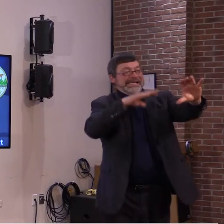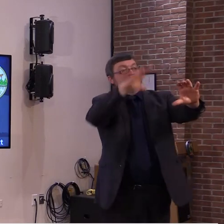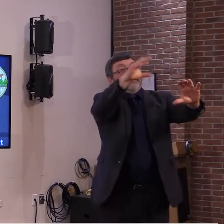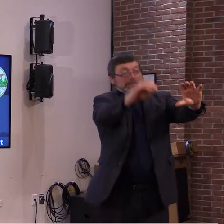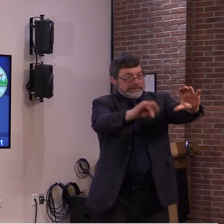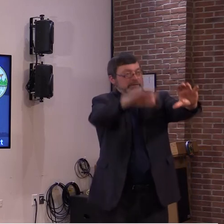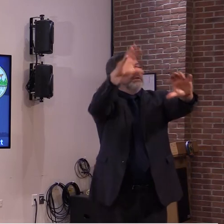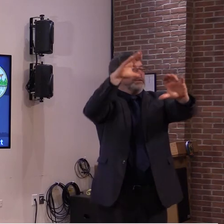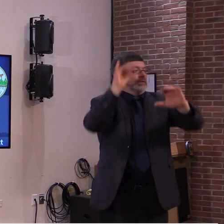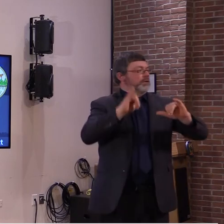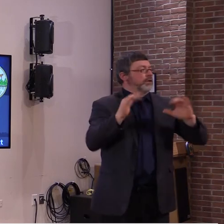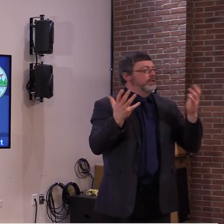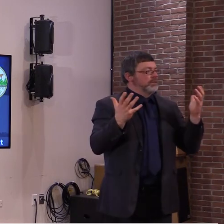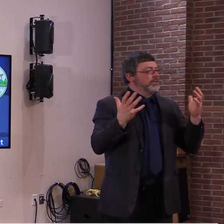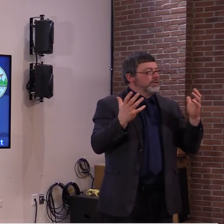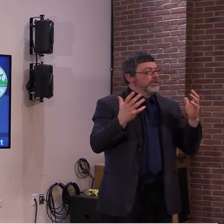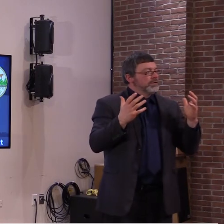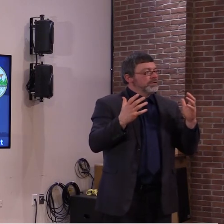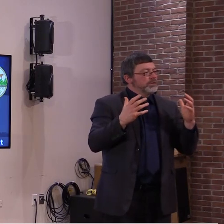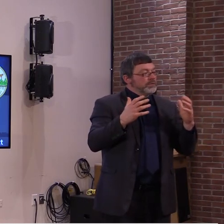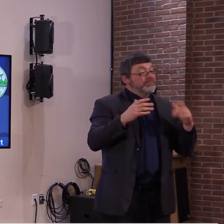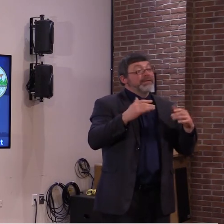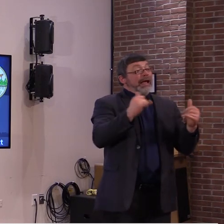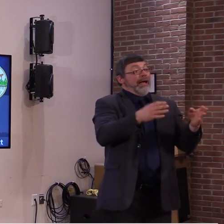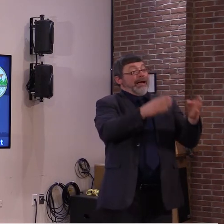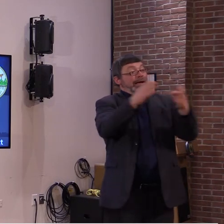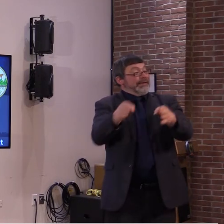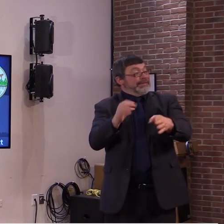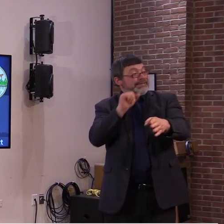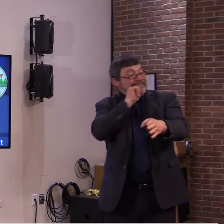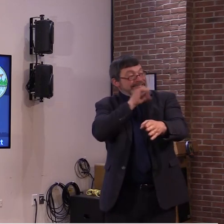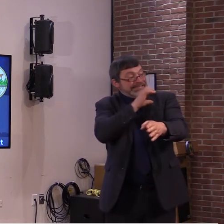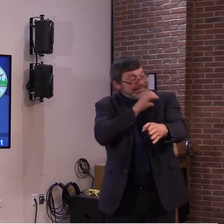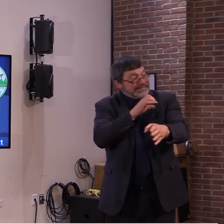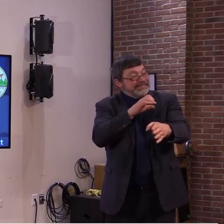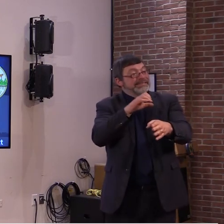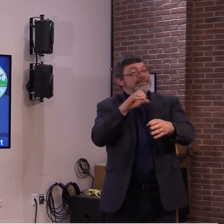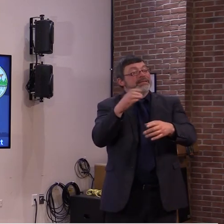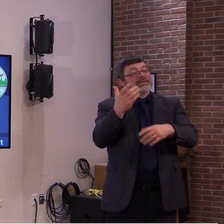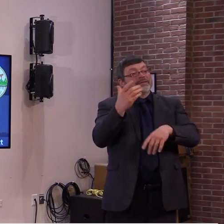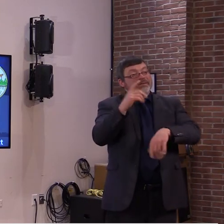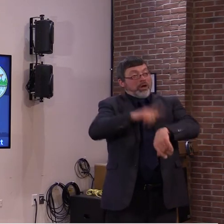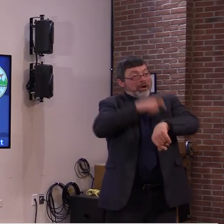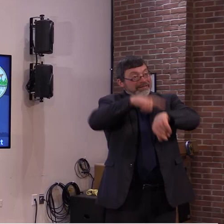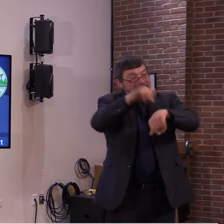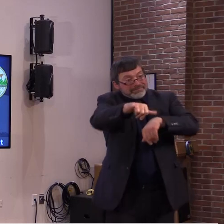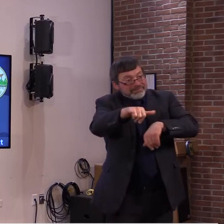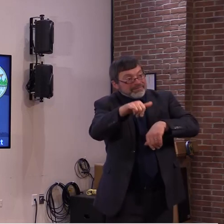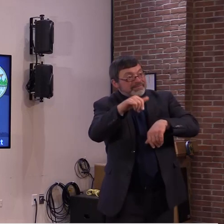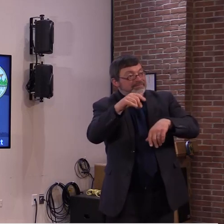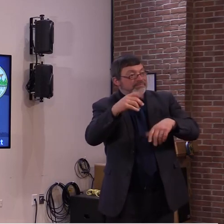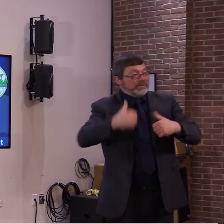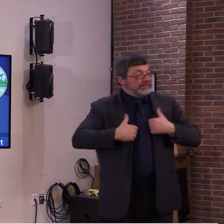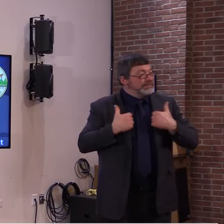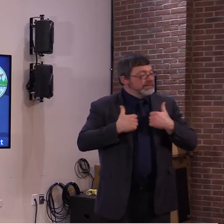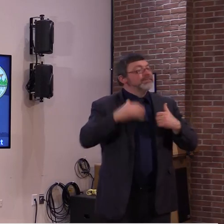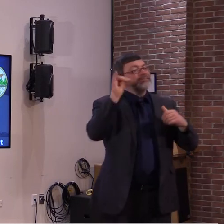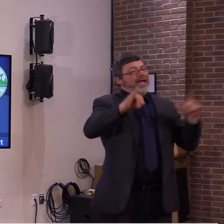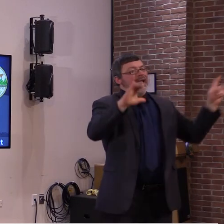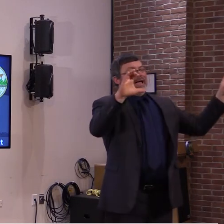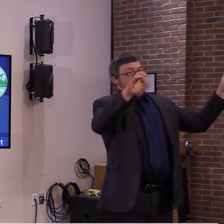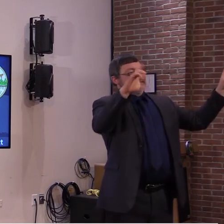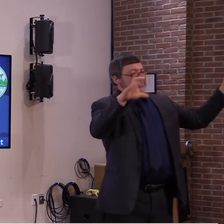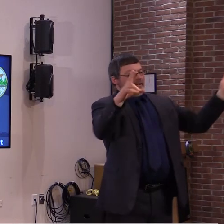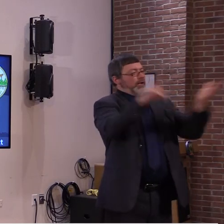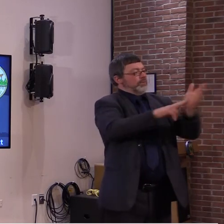with CDC, there is a natural lag time in their reporting that can go as long as 72 hours, although we've